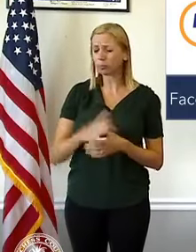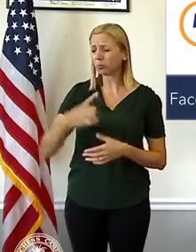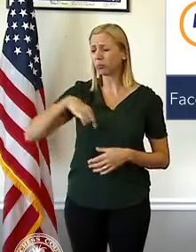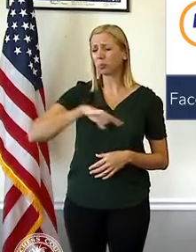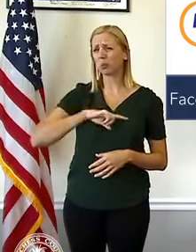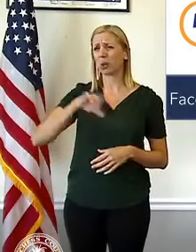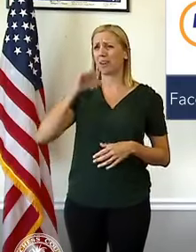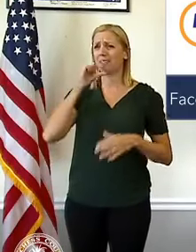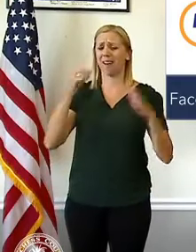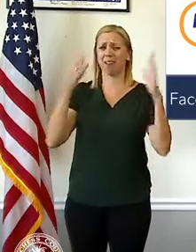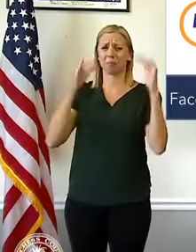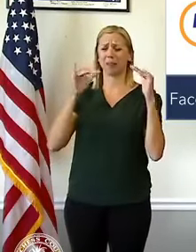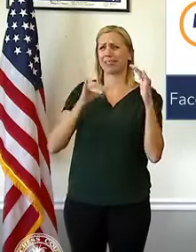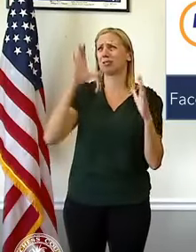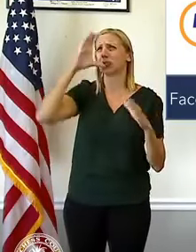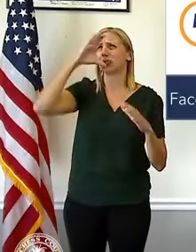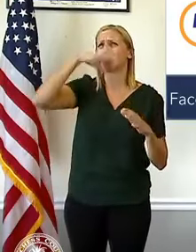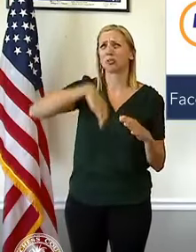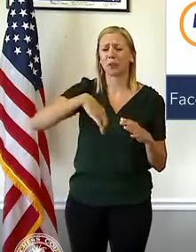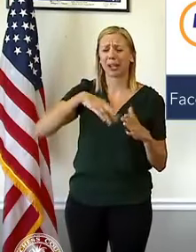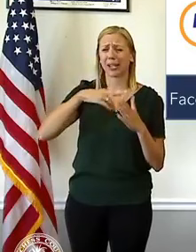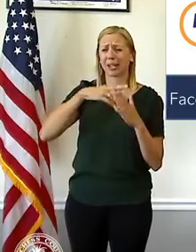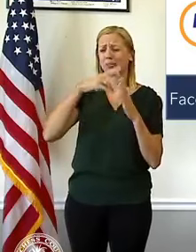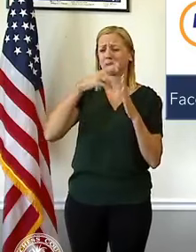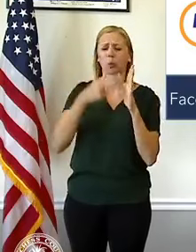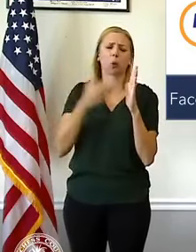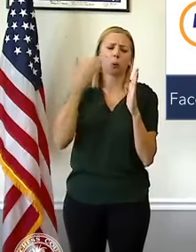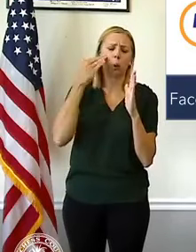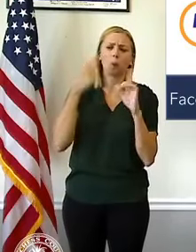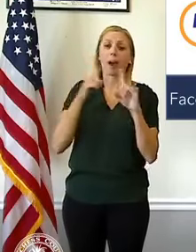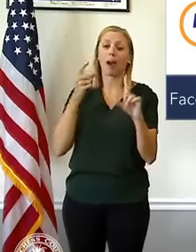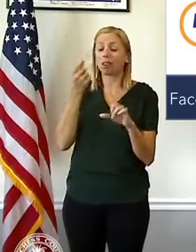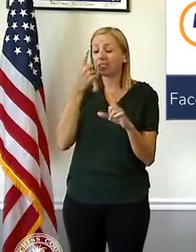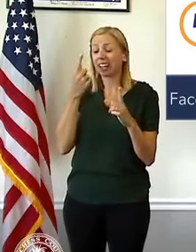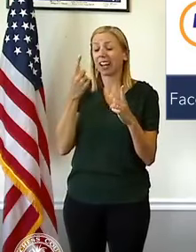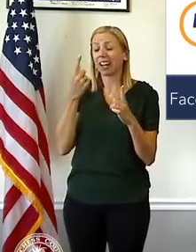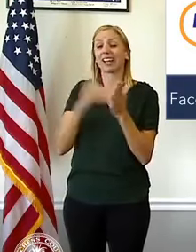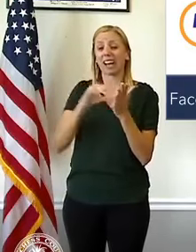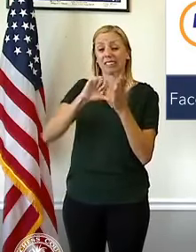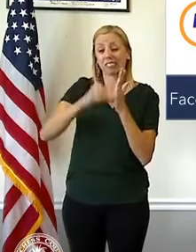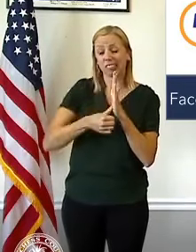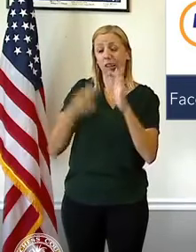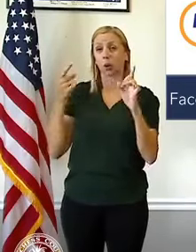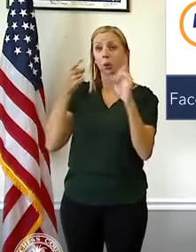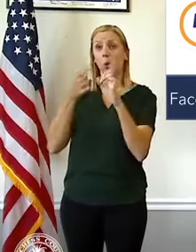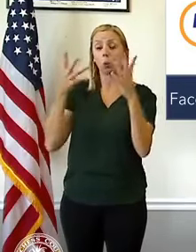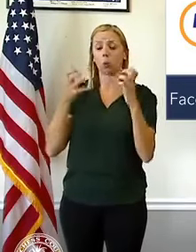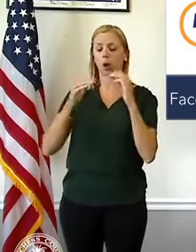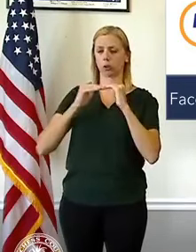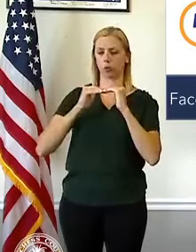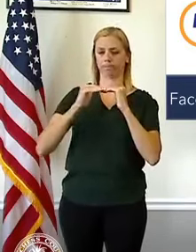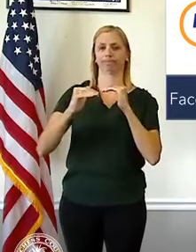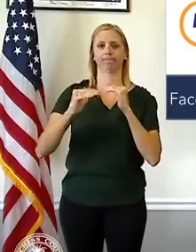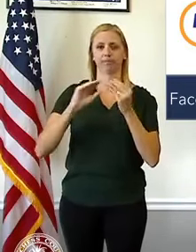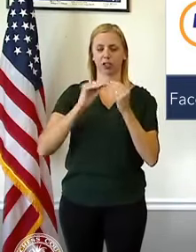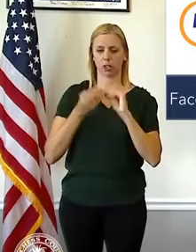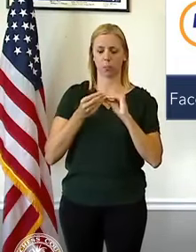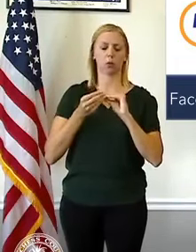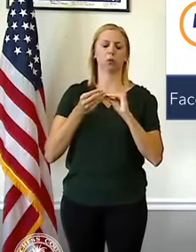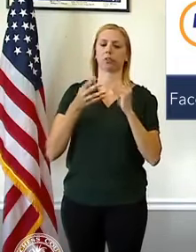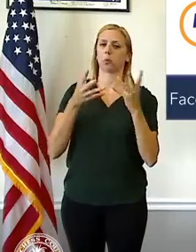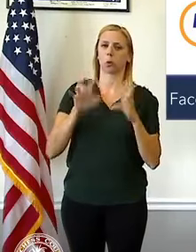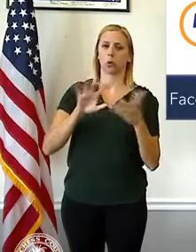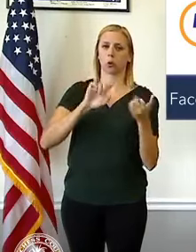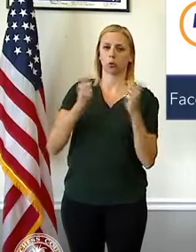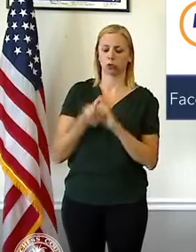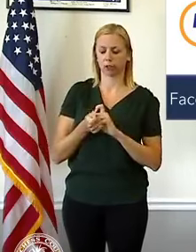unusual rule is a way to get to the goal. The goal is slow the transmission, smaller groups, less capacity, and we'll get through this. So no change